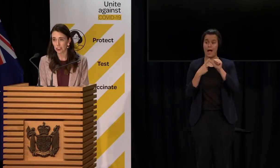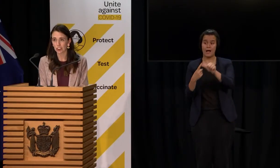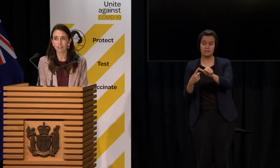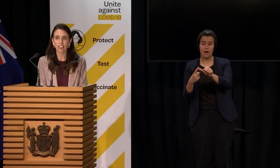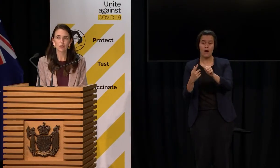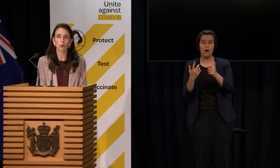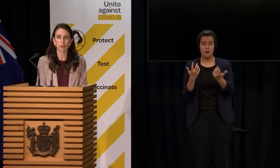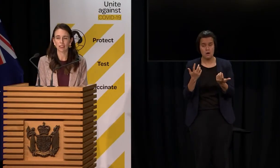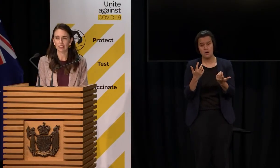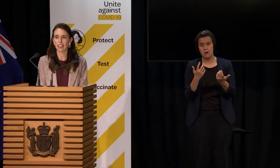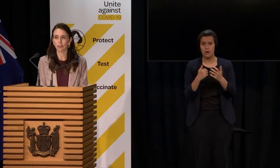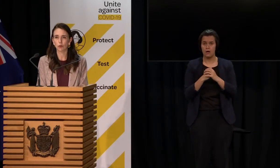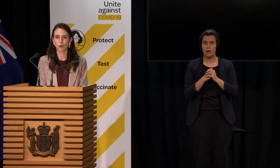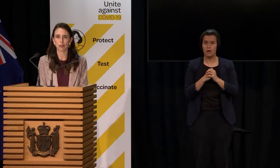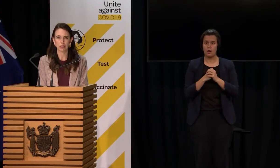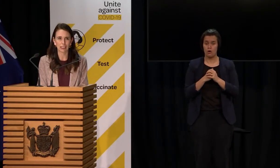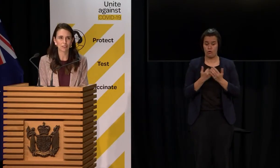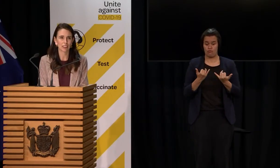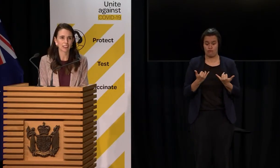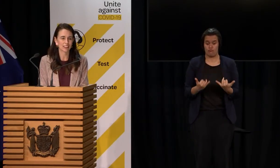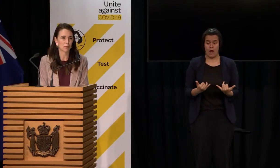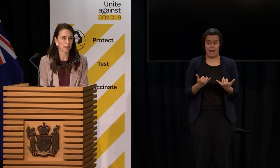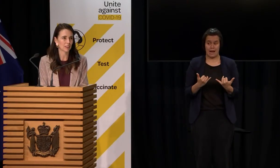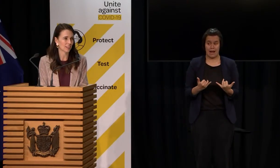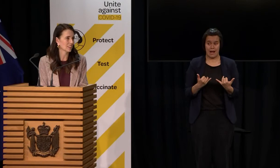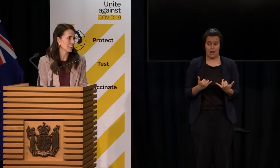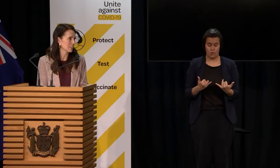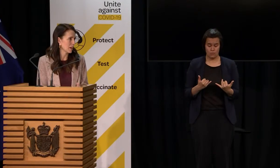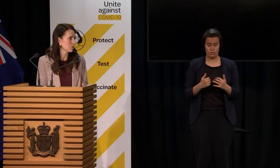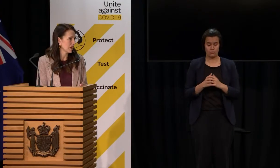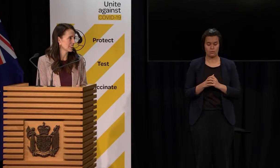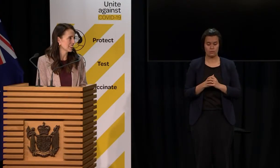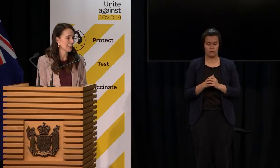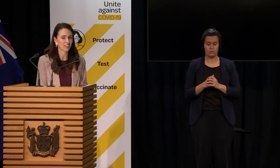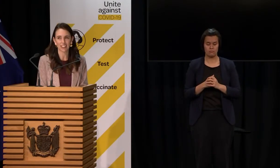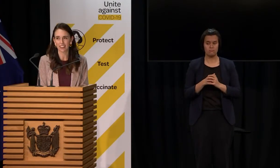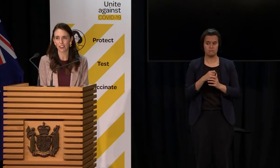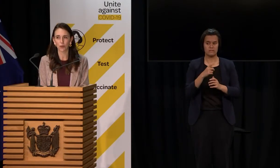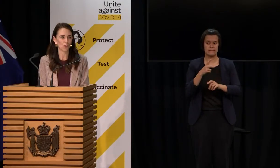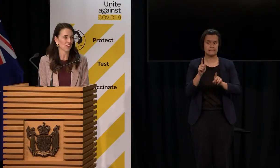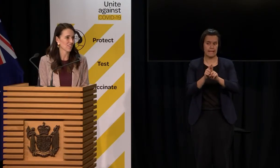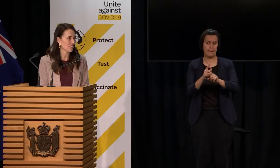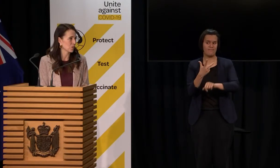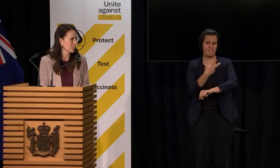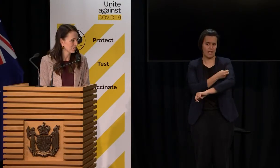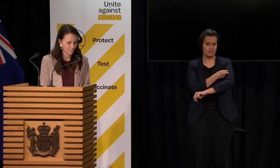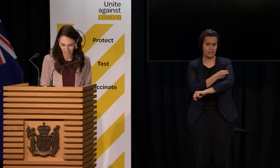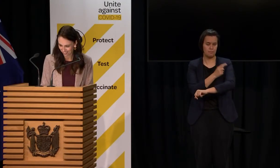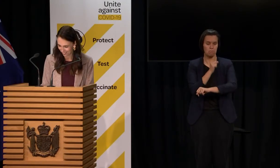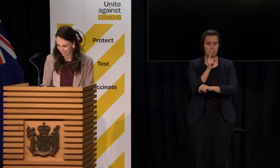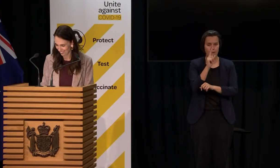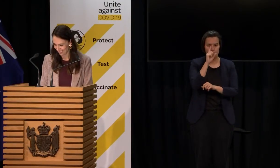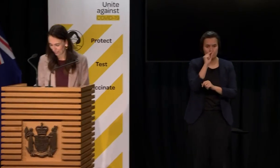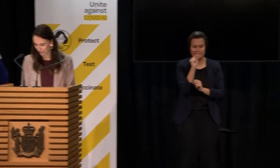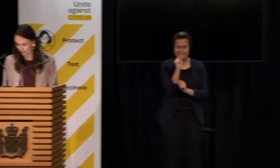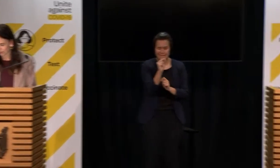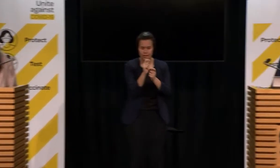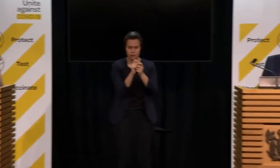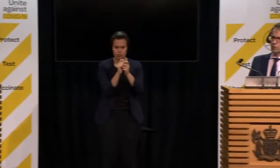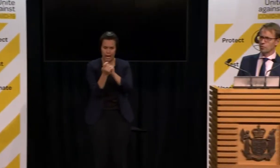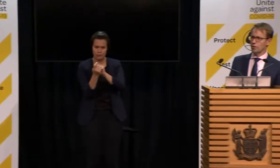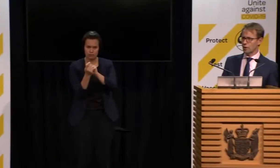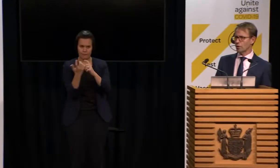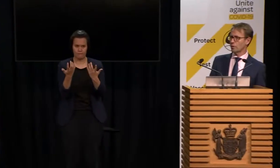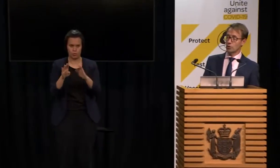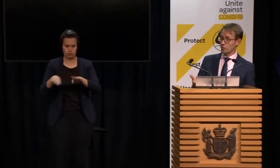is some suggestion of that, whilst at this stage, of course, substantively it appears it's the same vaccine, there are nuances to it. We're looking at all these